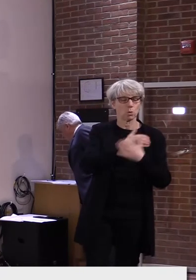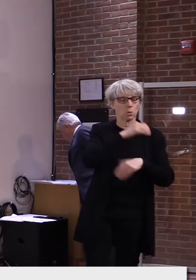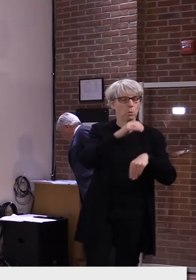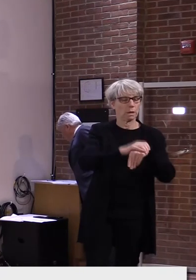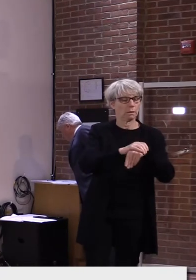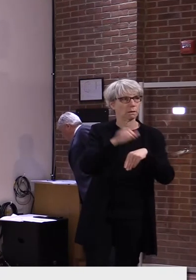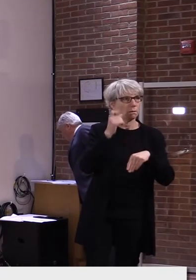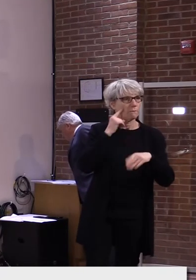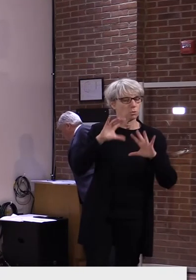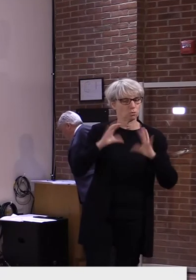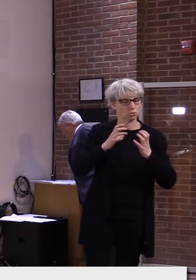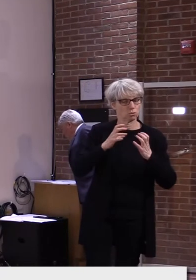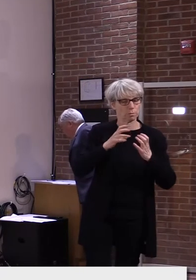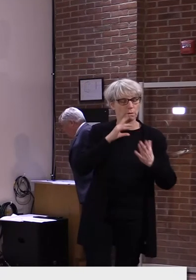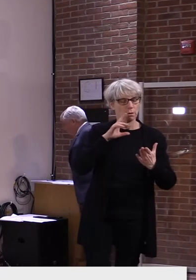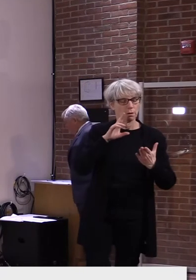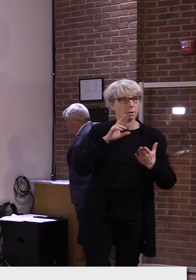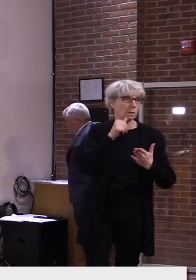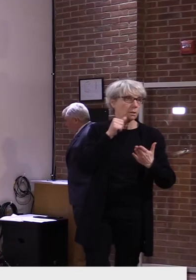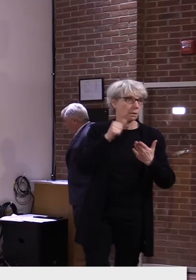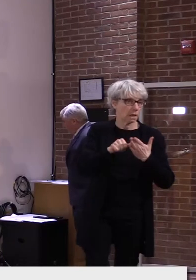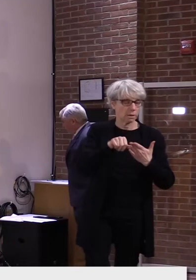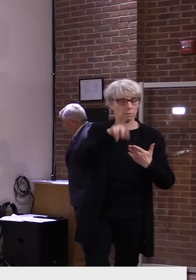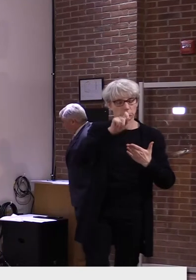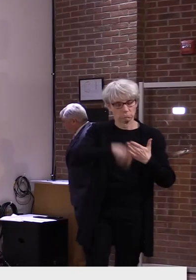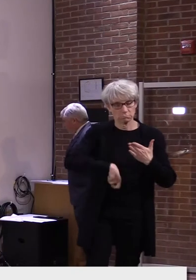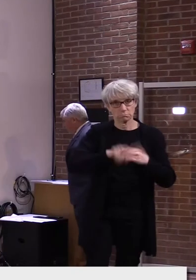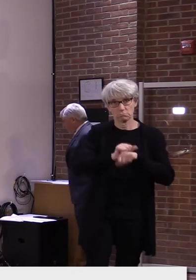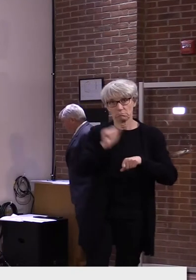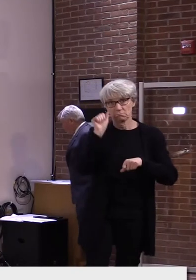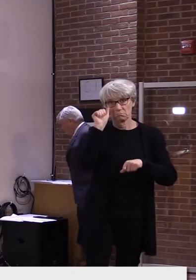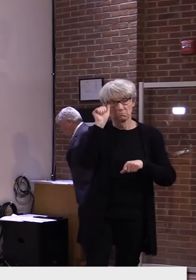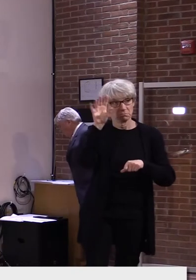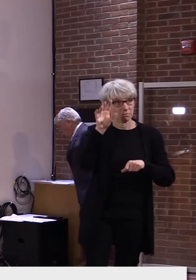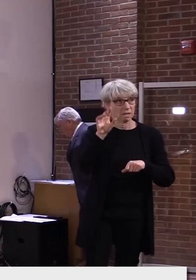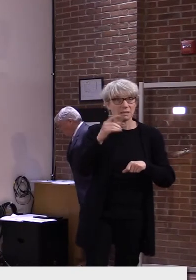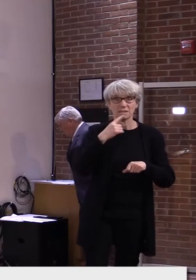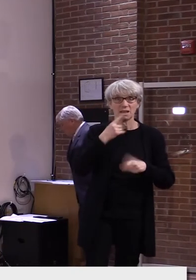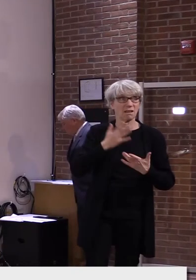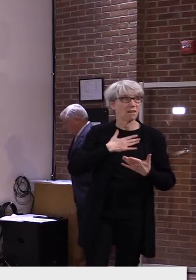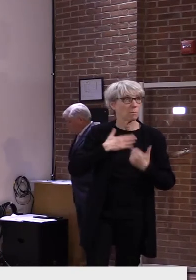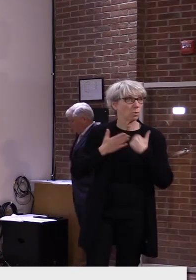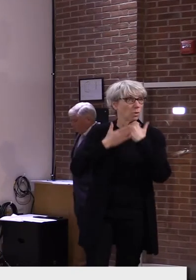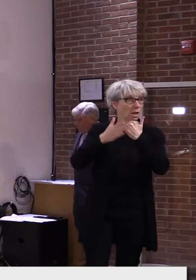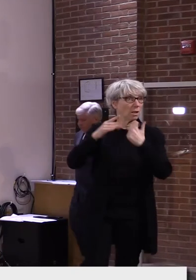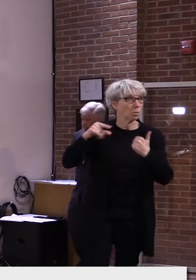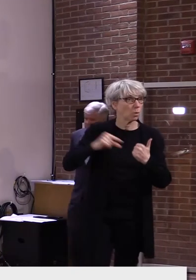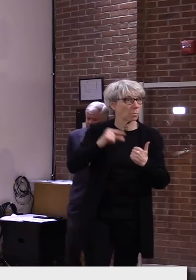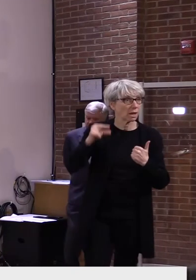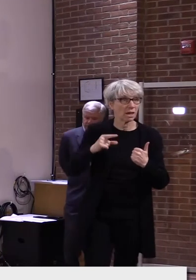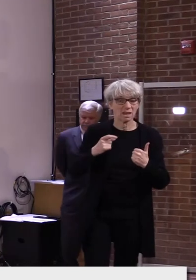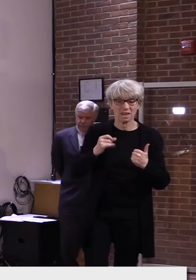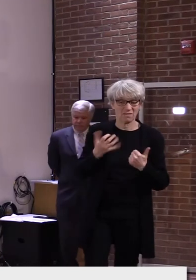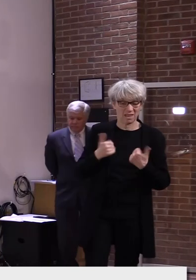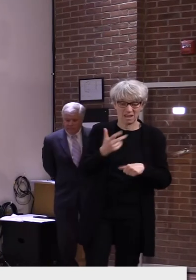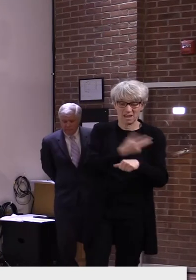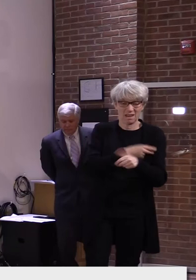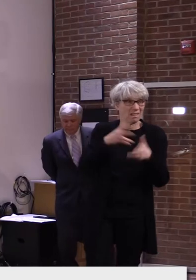to see what we could do to share any excess vaccines that we might have, and maybe to be able